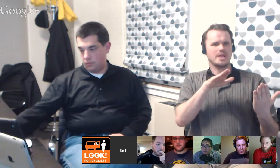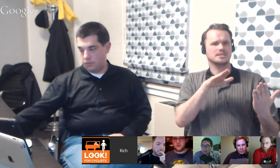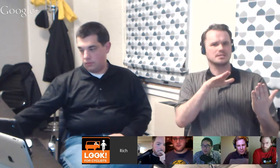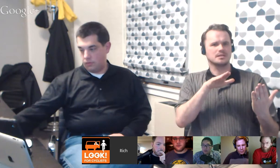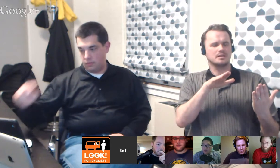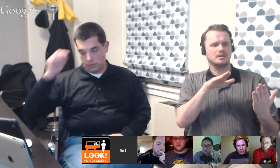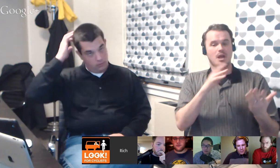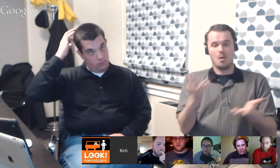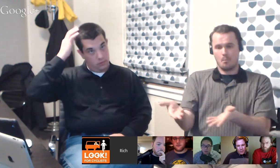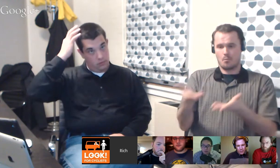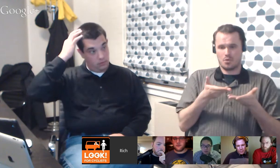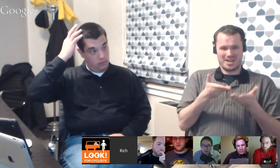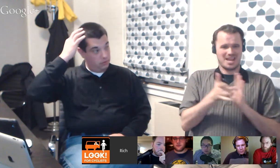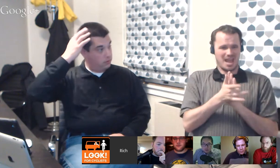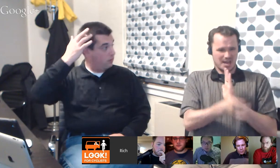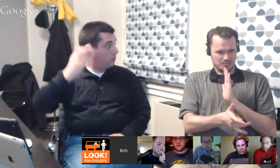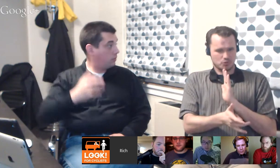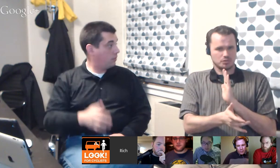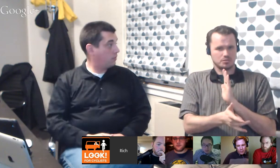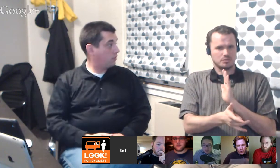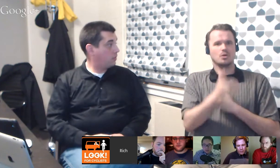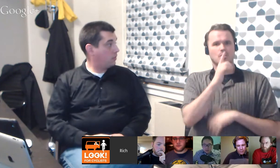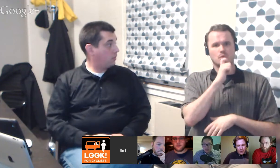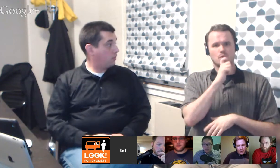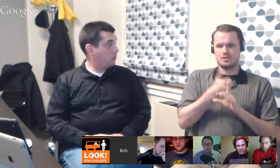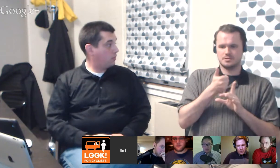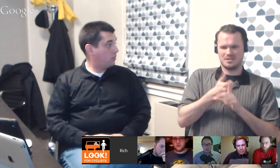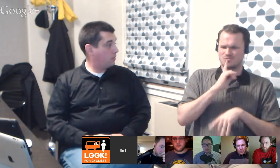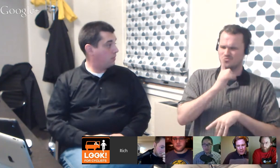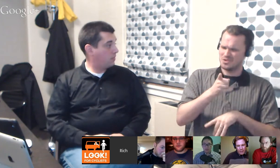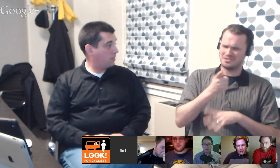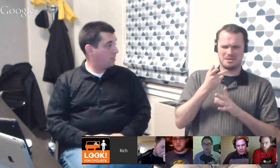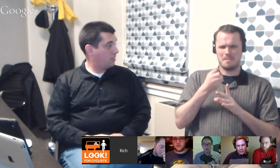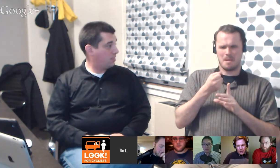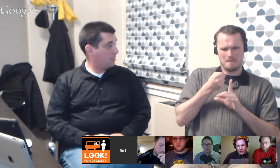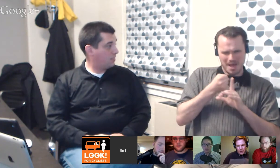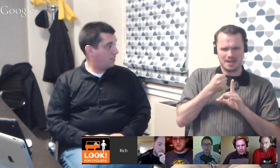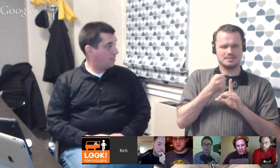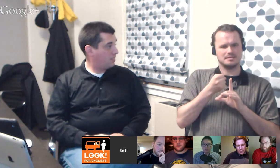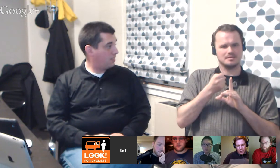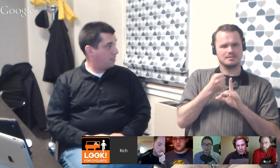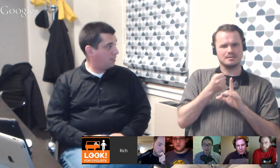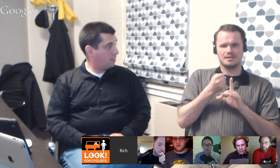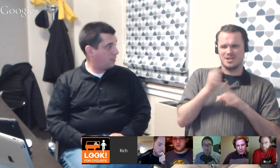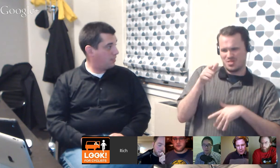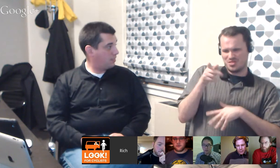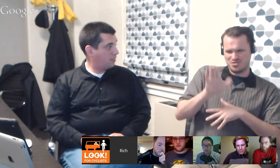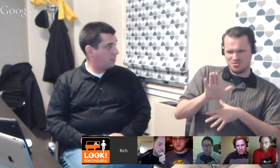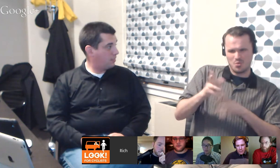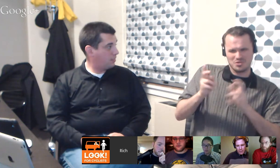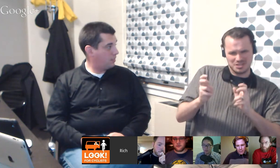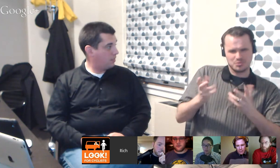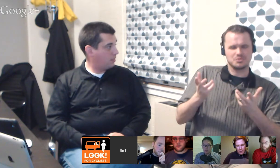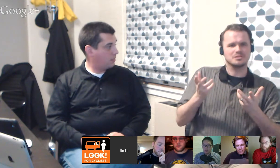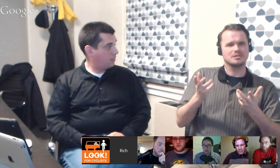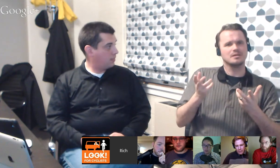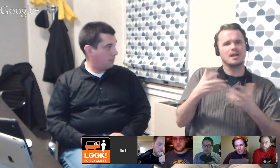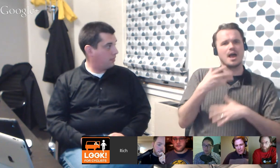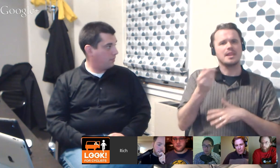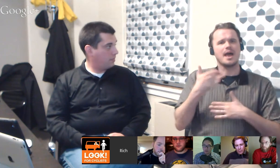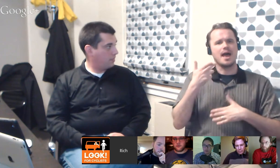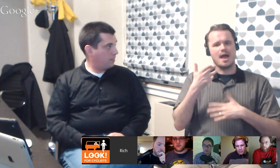in experts who are really affected by these issues and have